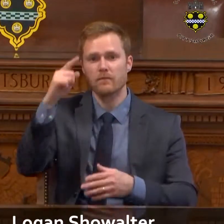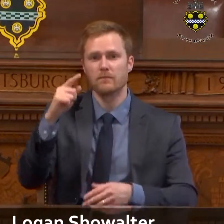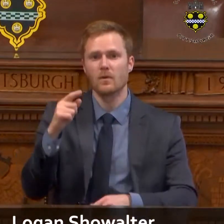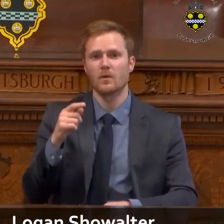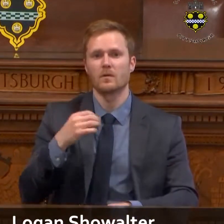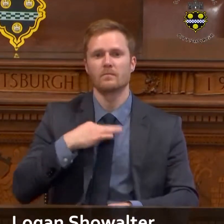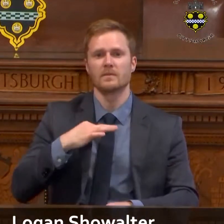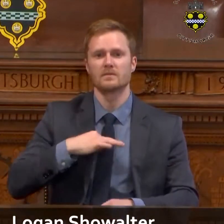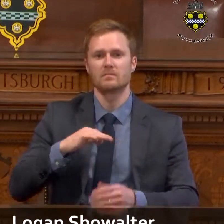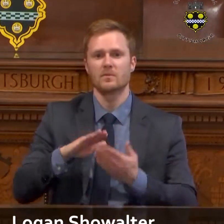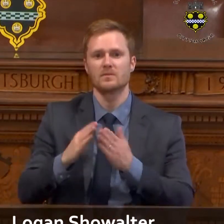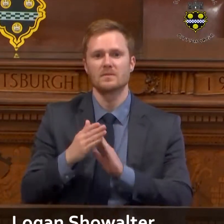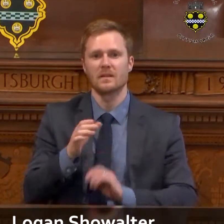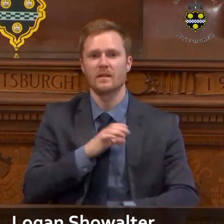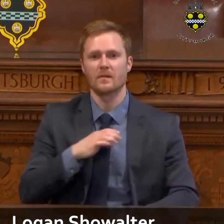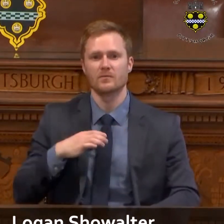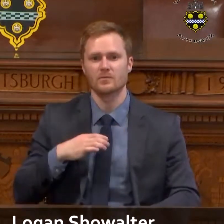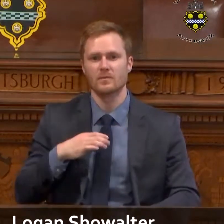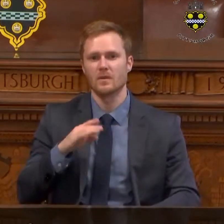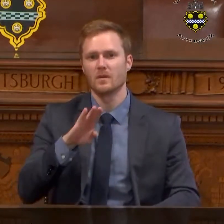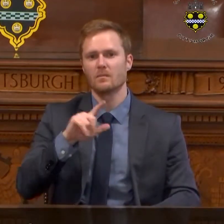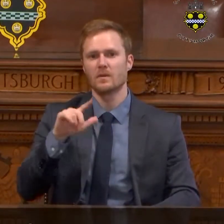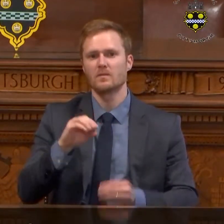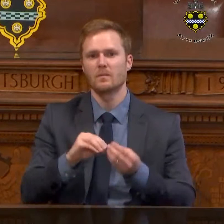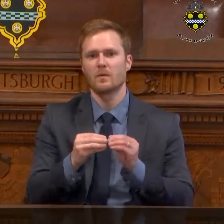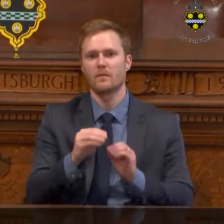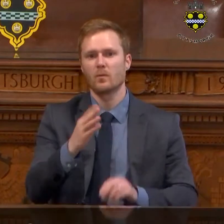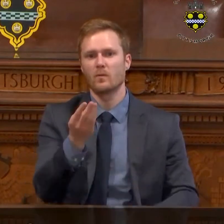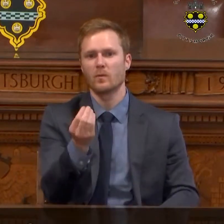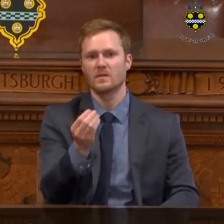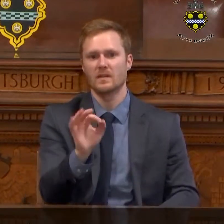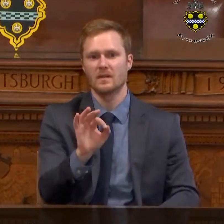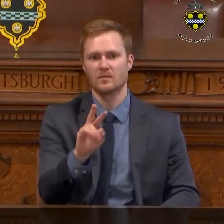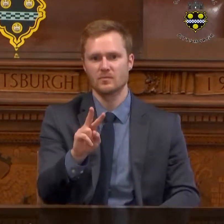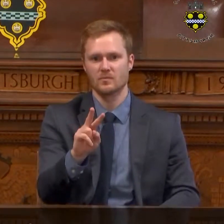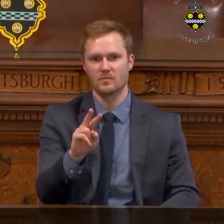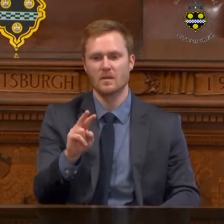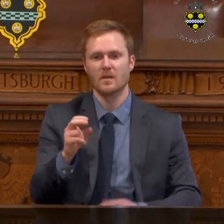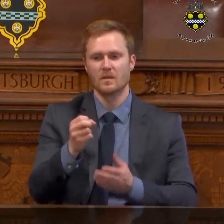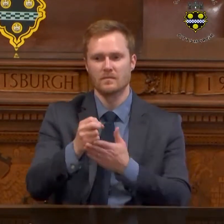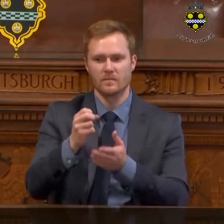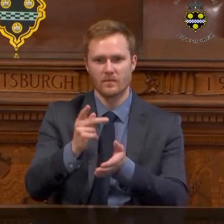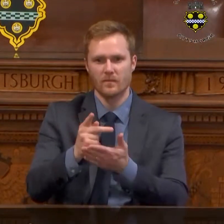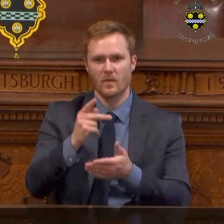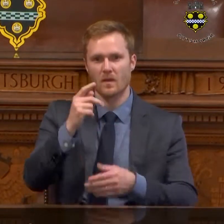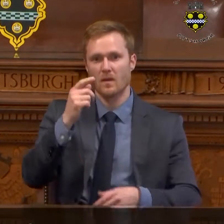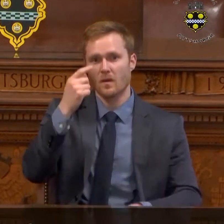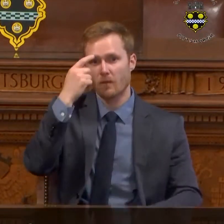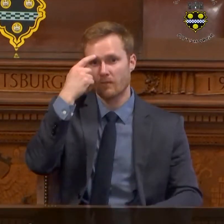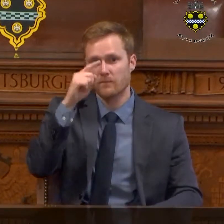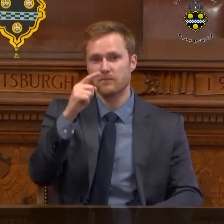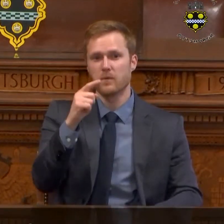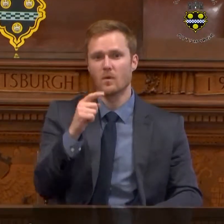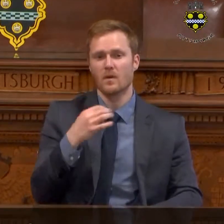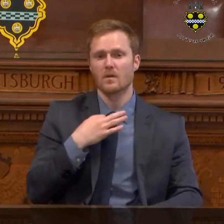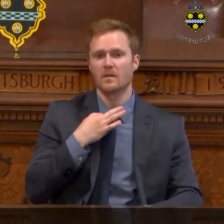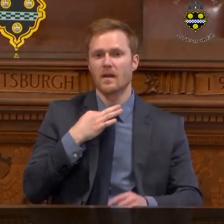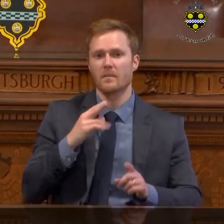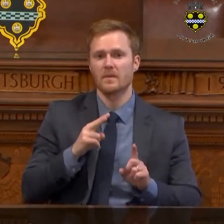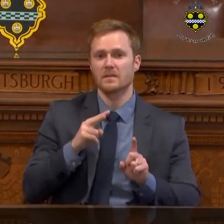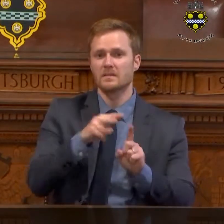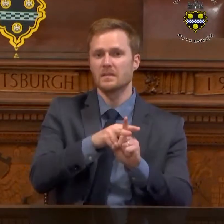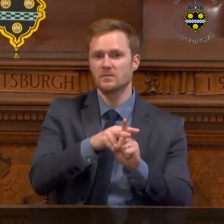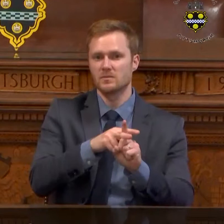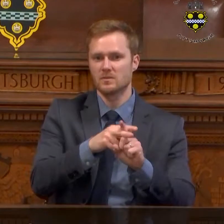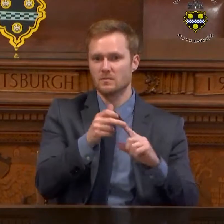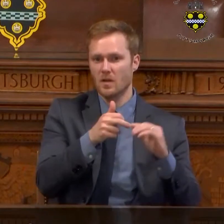Council. Bill number 1492. Resolution approving a conditional use application